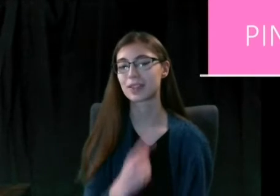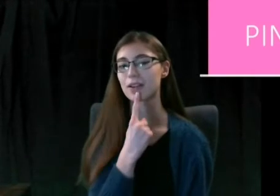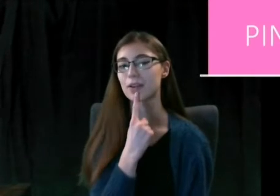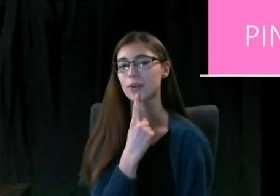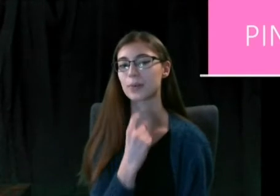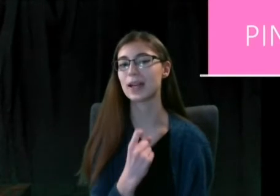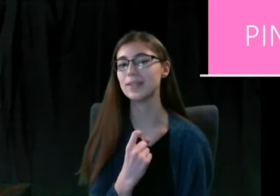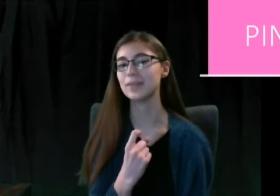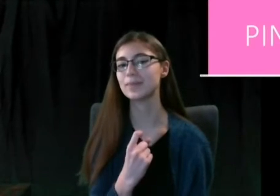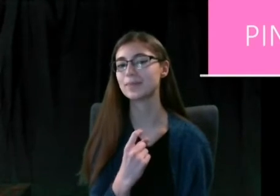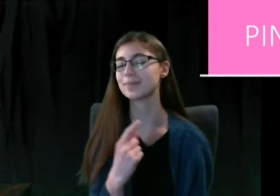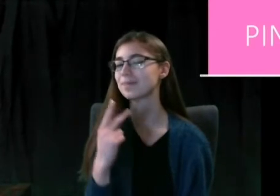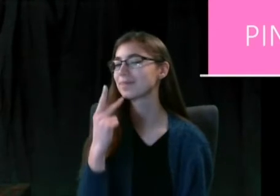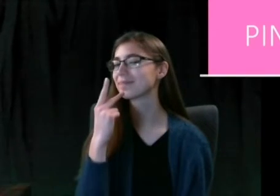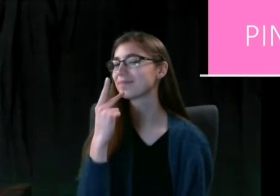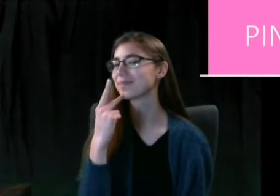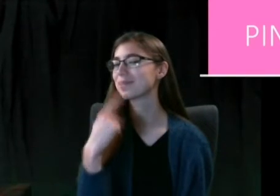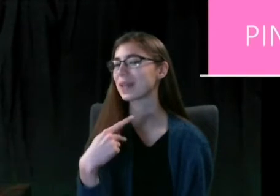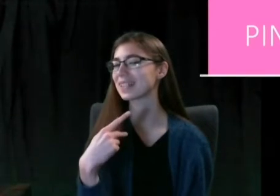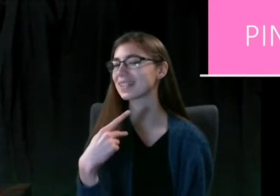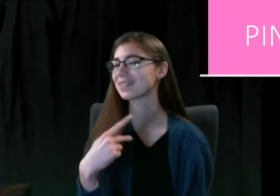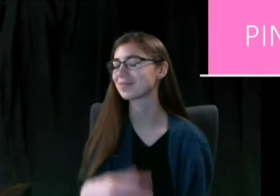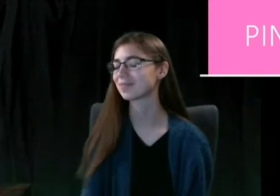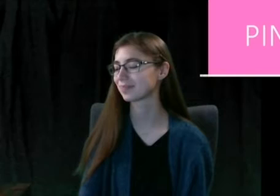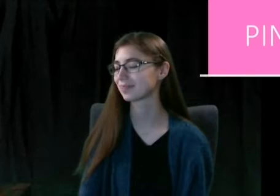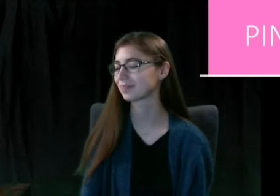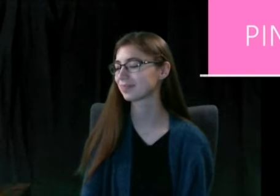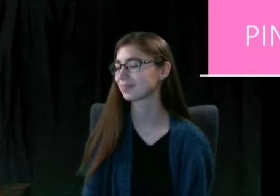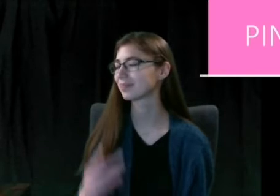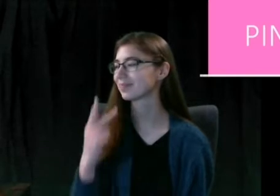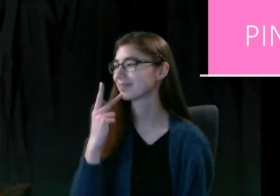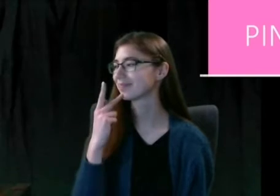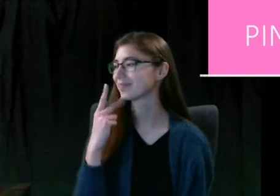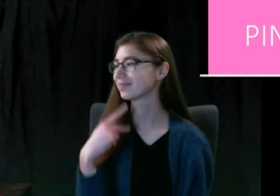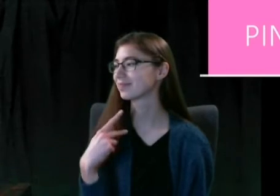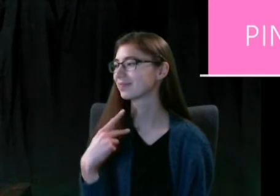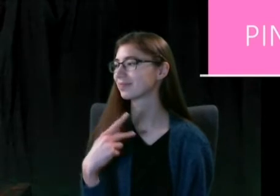Red. Pink.